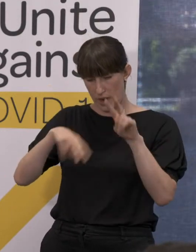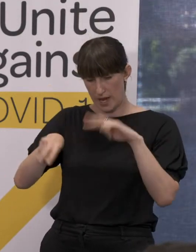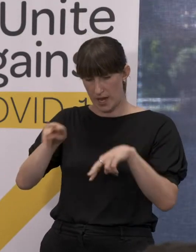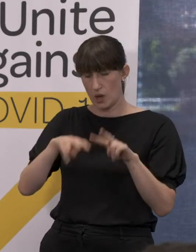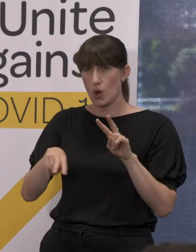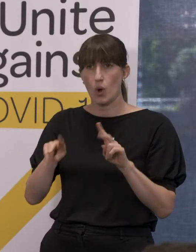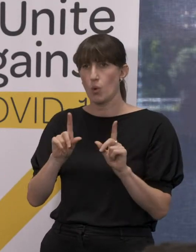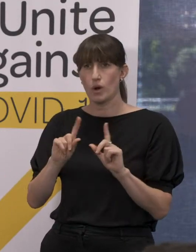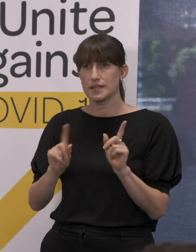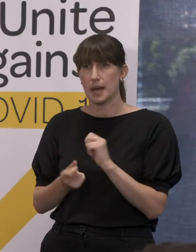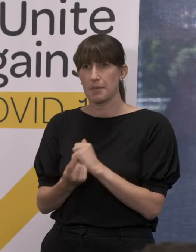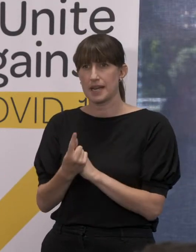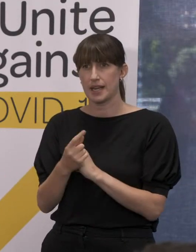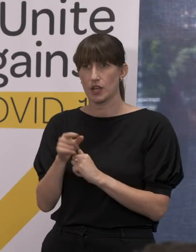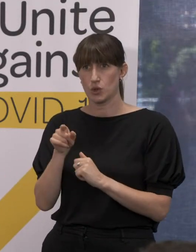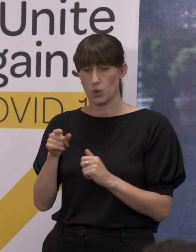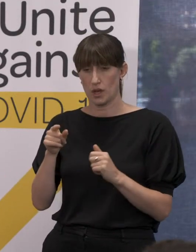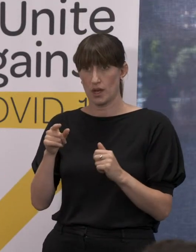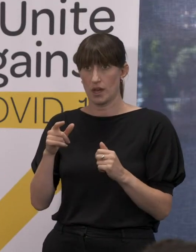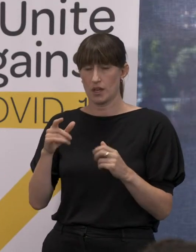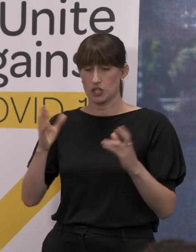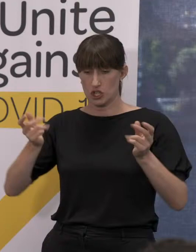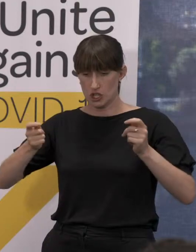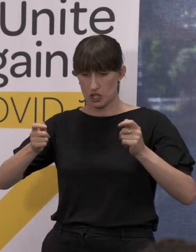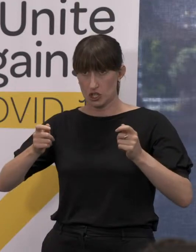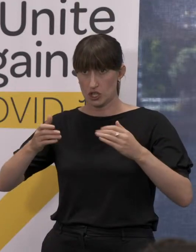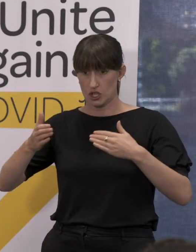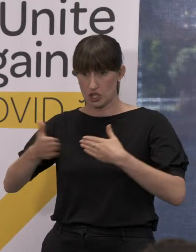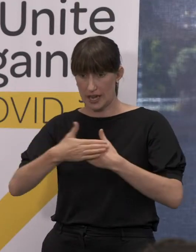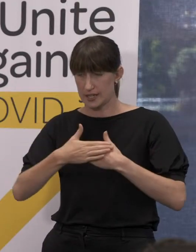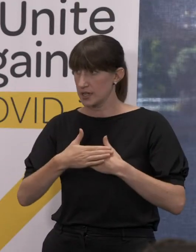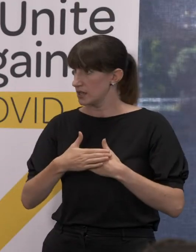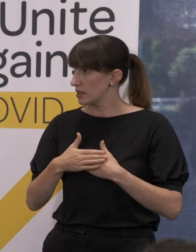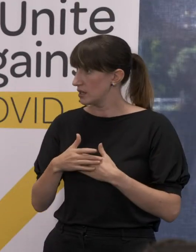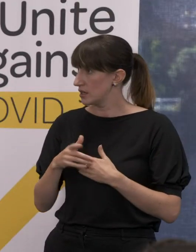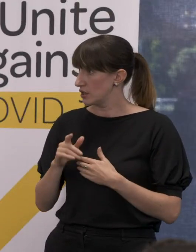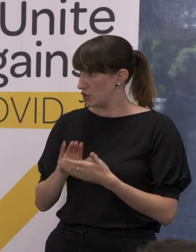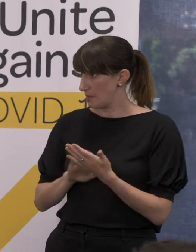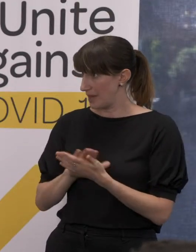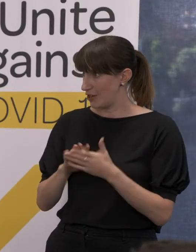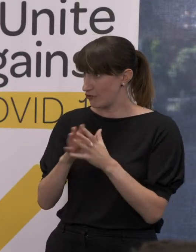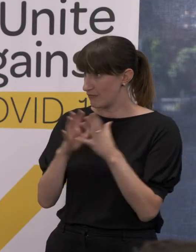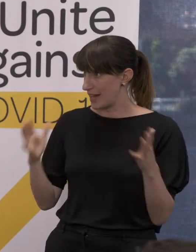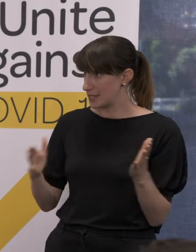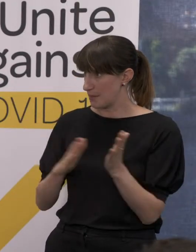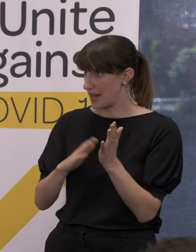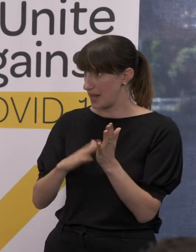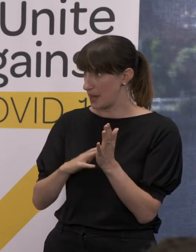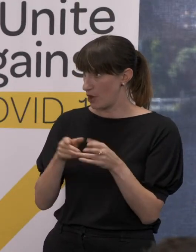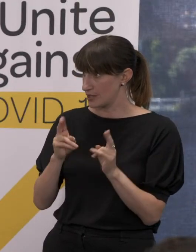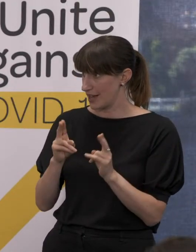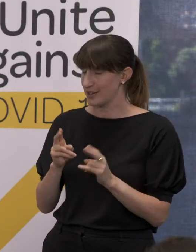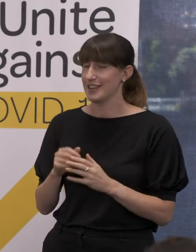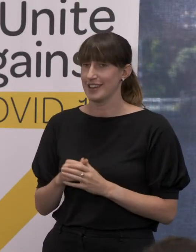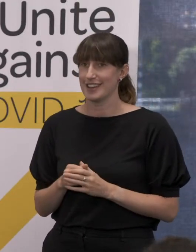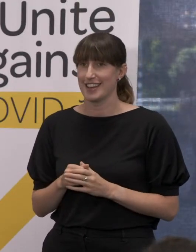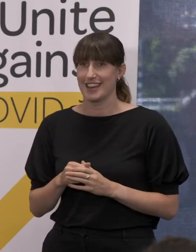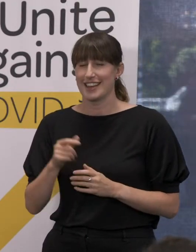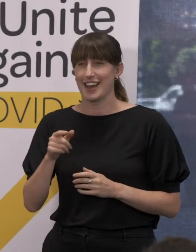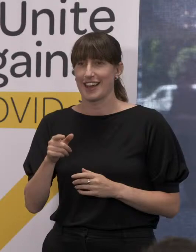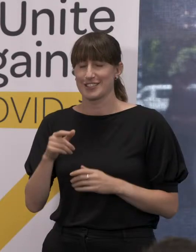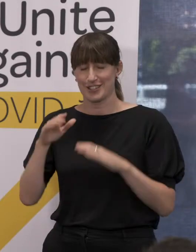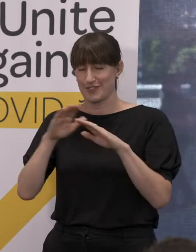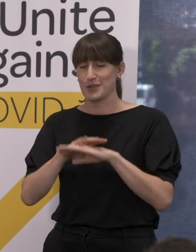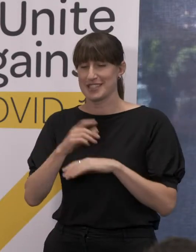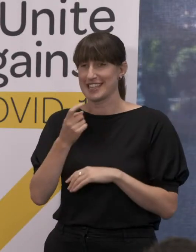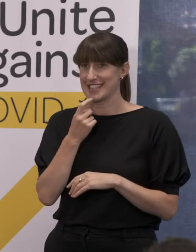being stripped back to 50% capacity? You mean the facility from today, which is the Grand Millennium? Sorry, Grand Millennium. That's fine, I get them confused myself.